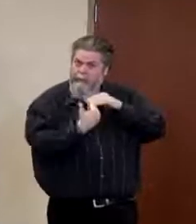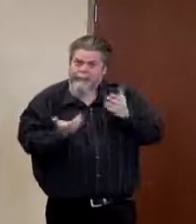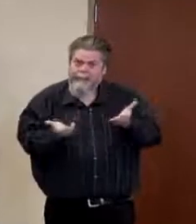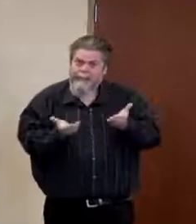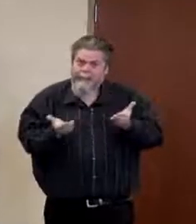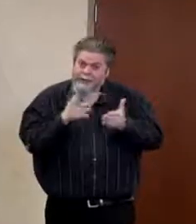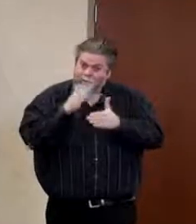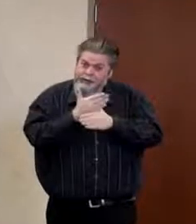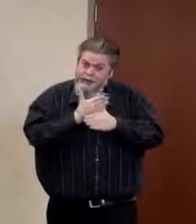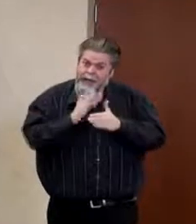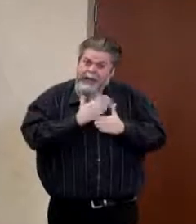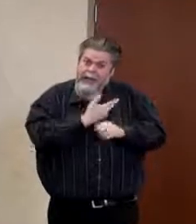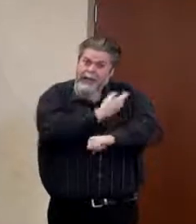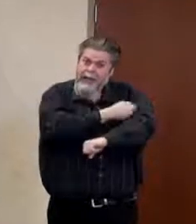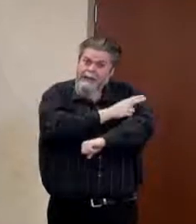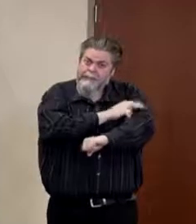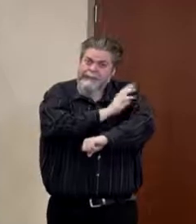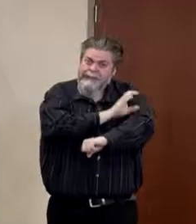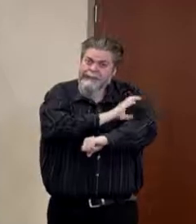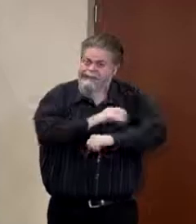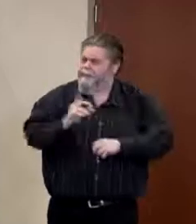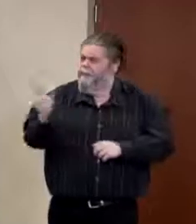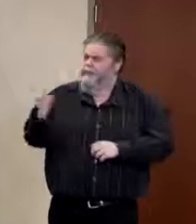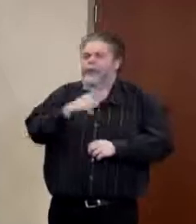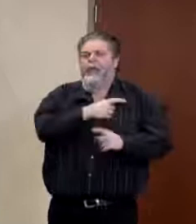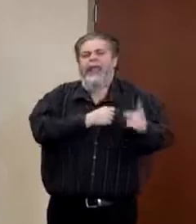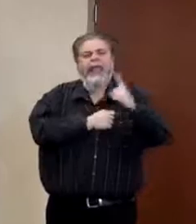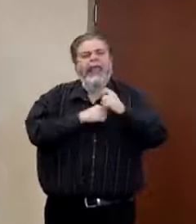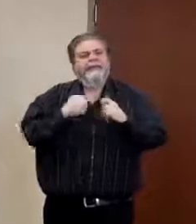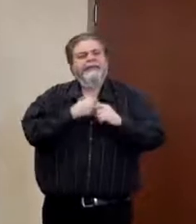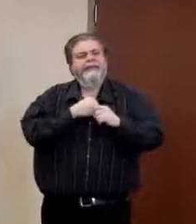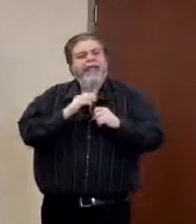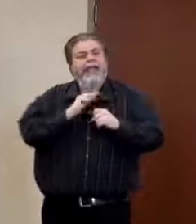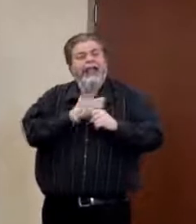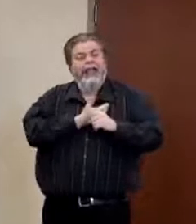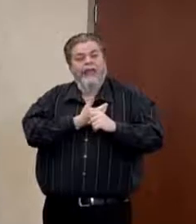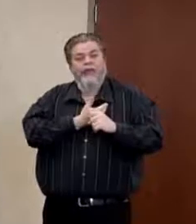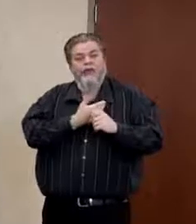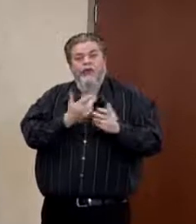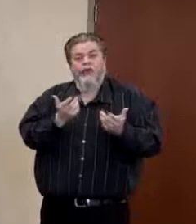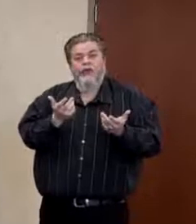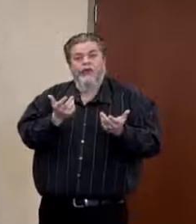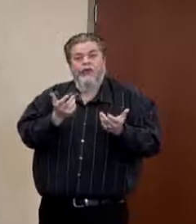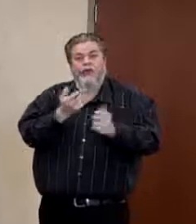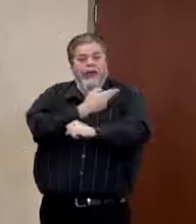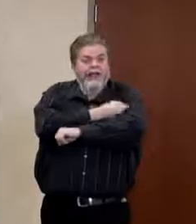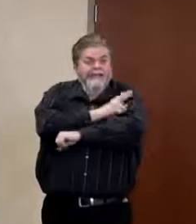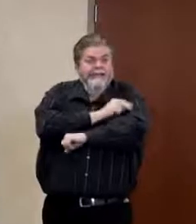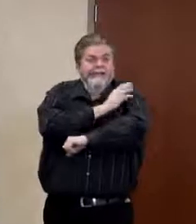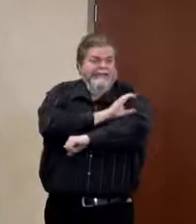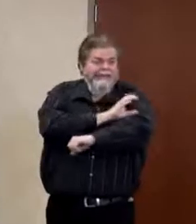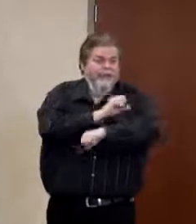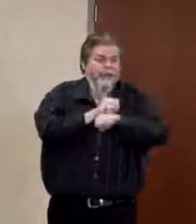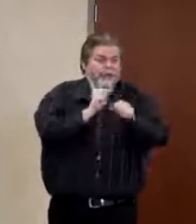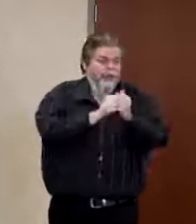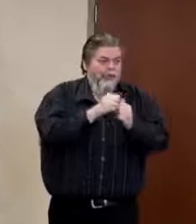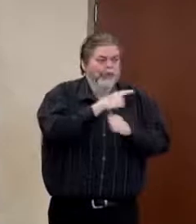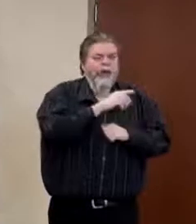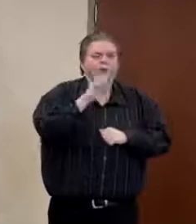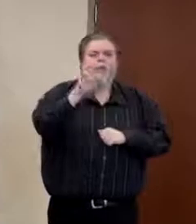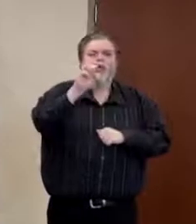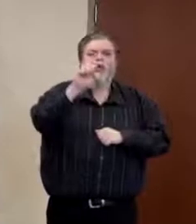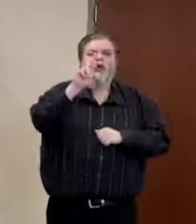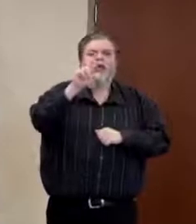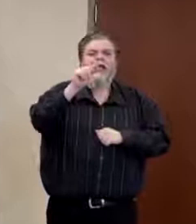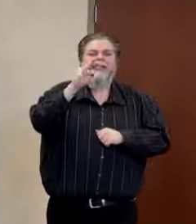sharing some beds? The question was about how the healthcare systems are working with across the border, places like Worthington, for